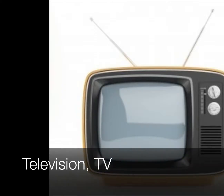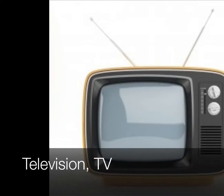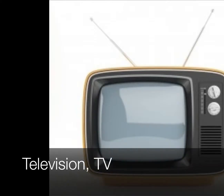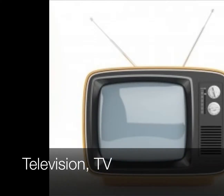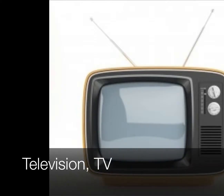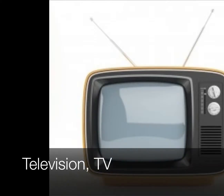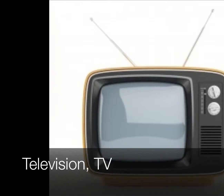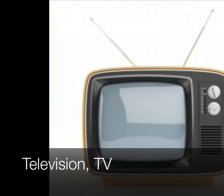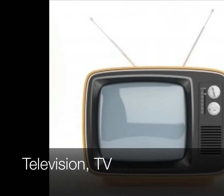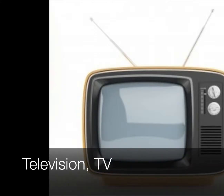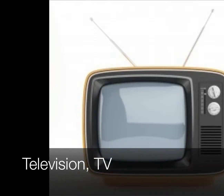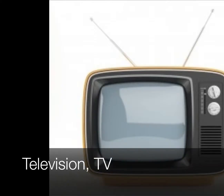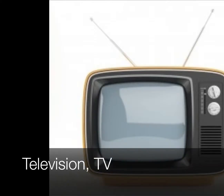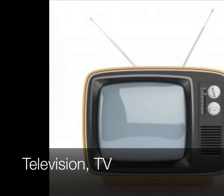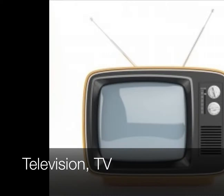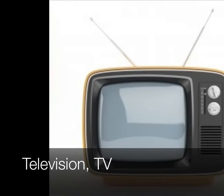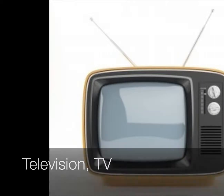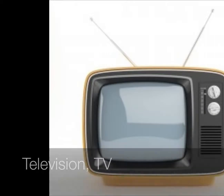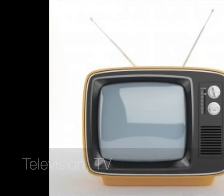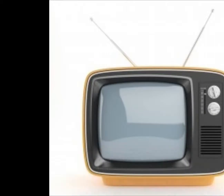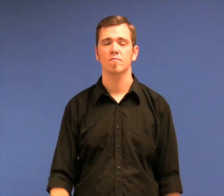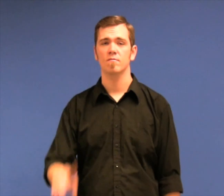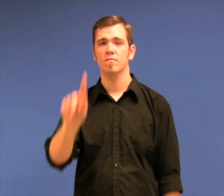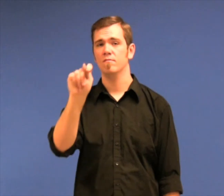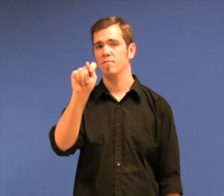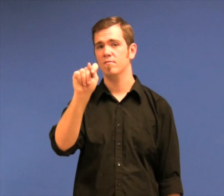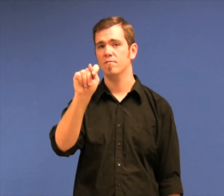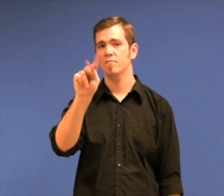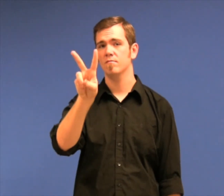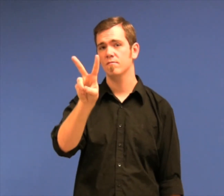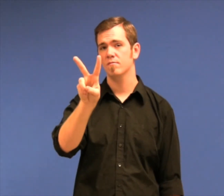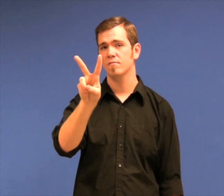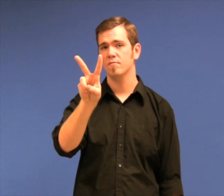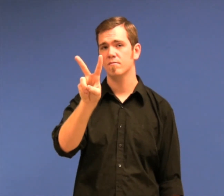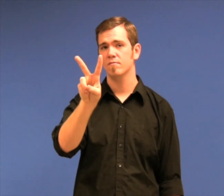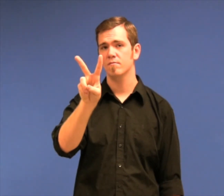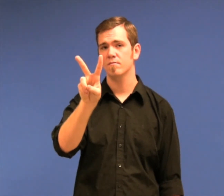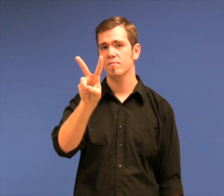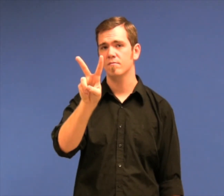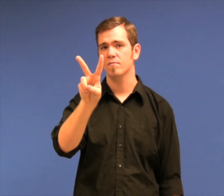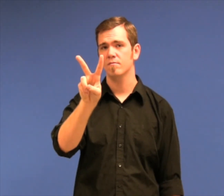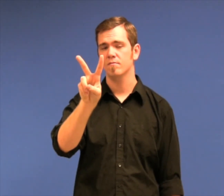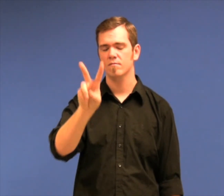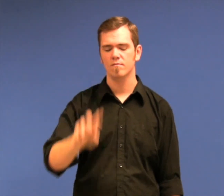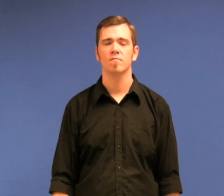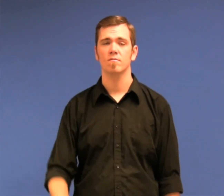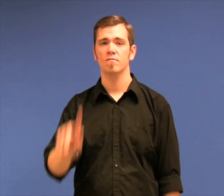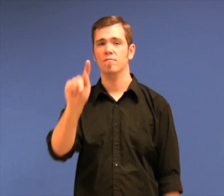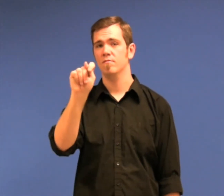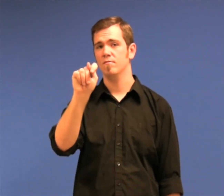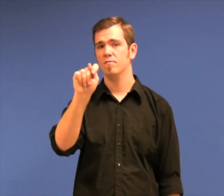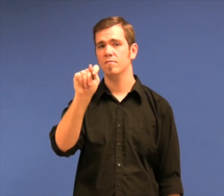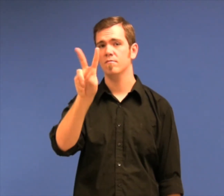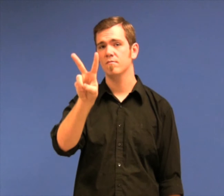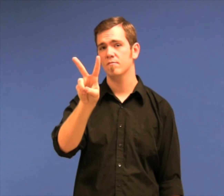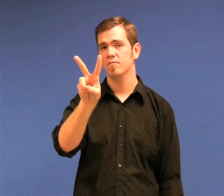All right, now we have the sign for television. It's very simple. It's just TV. You're going to fingerspell it. TV.